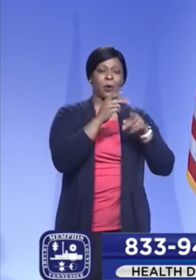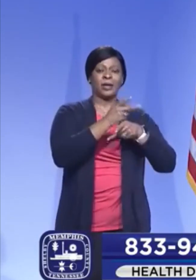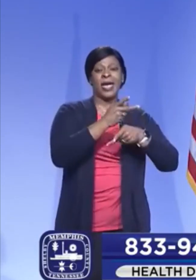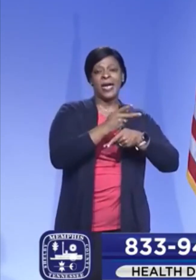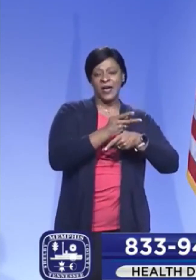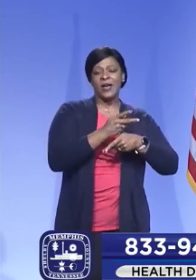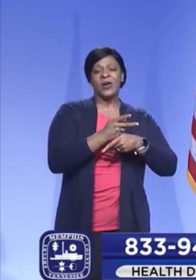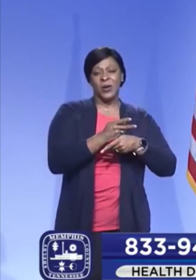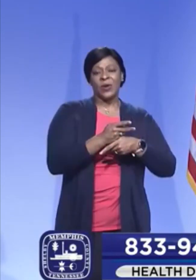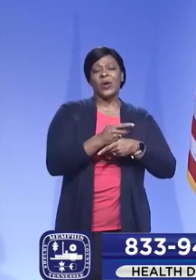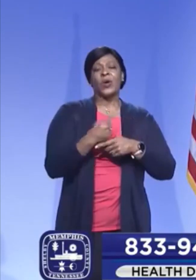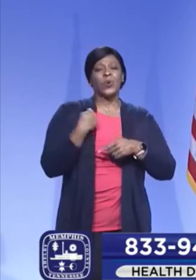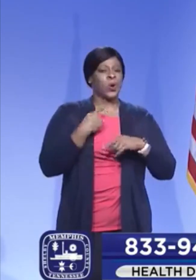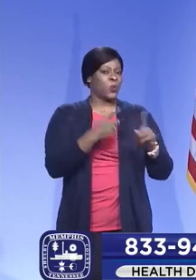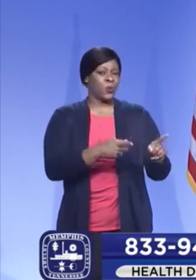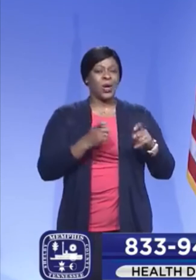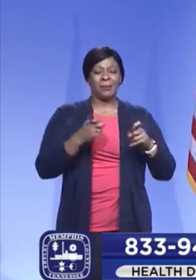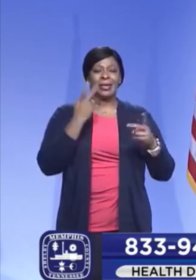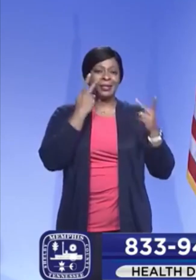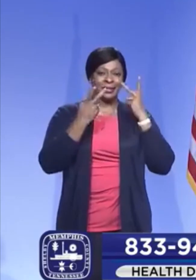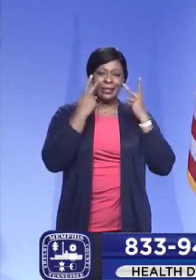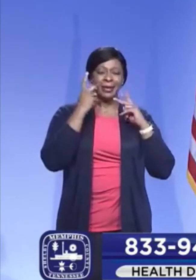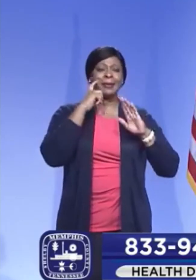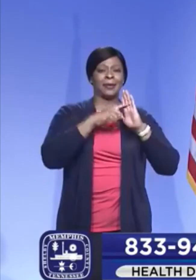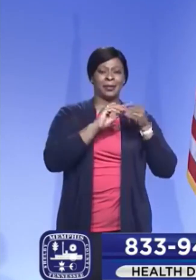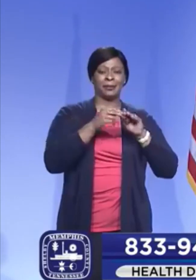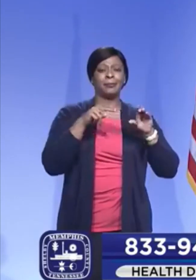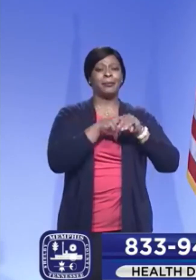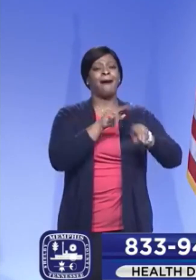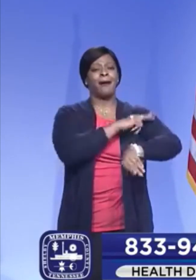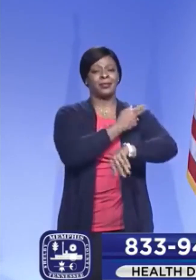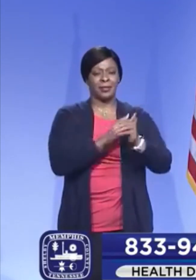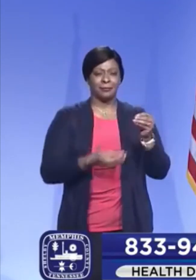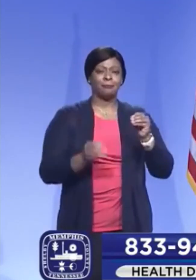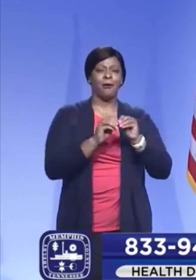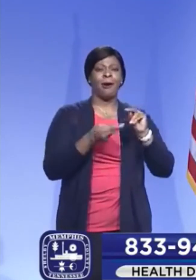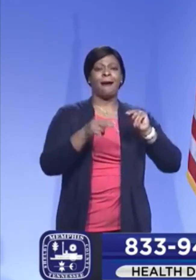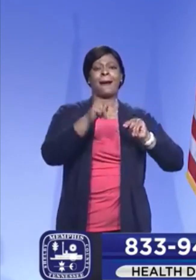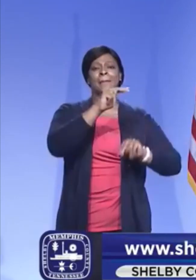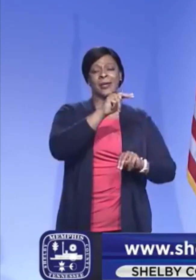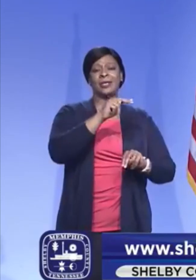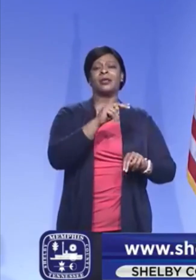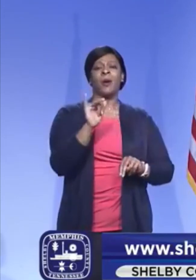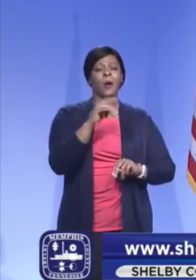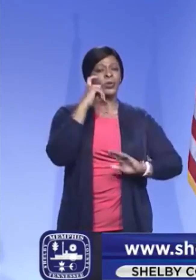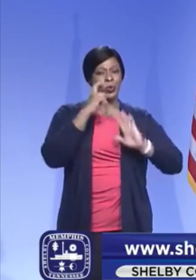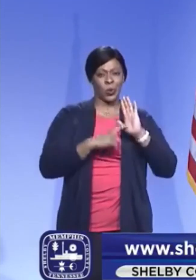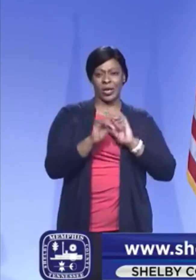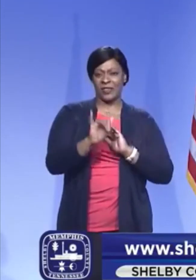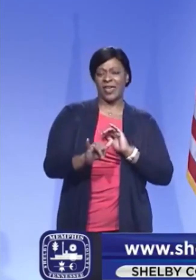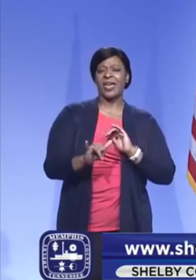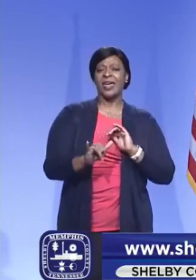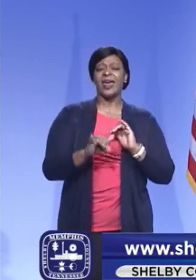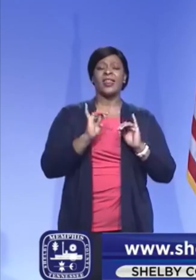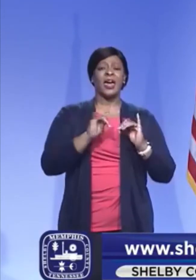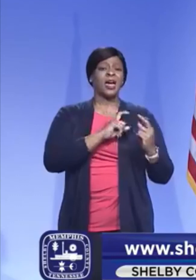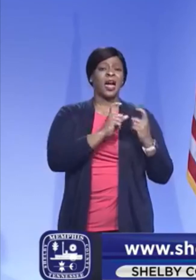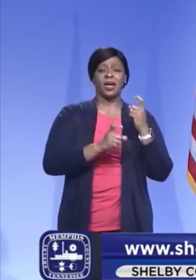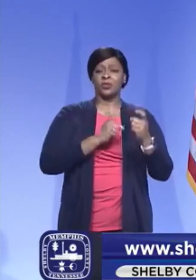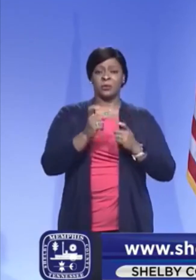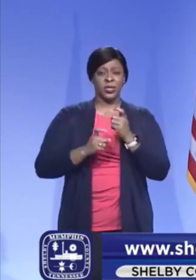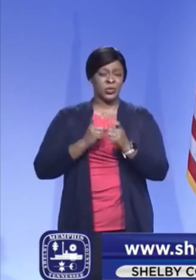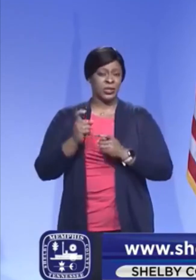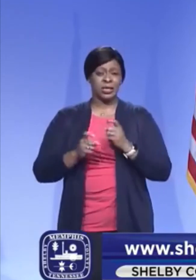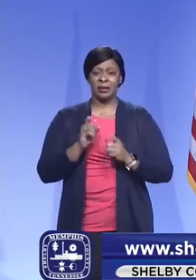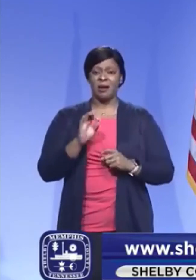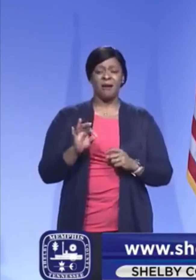And we've been rapidly seeing the numbers of people in the hospital go up. And we've also seen that the contribution